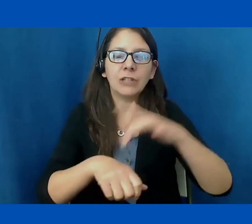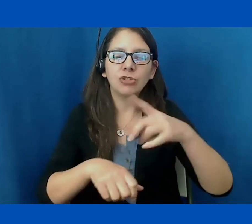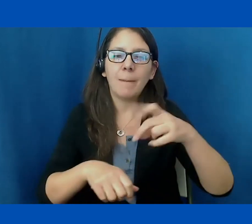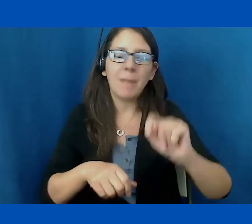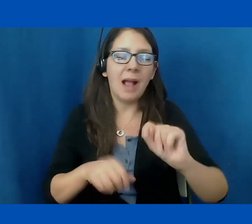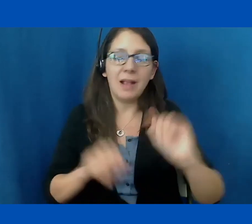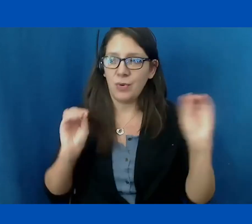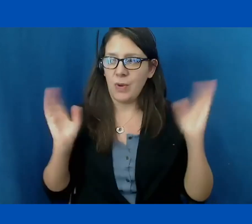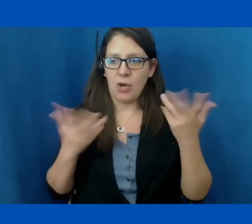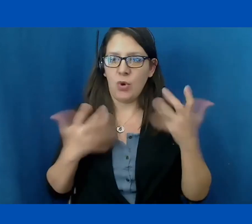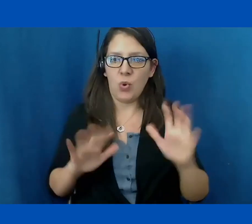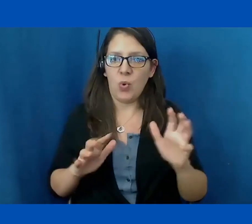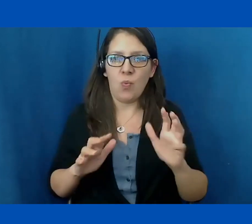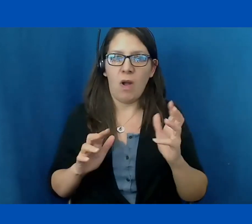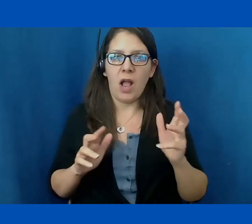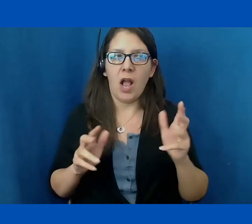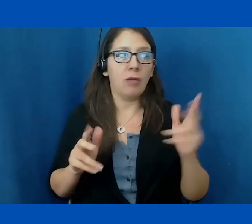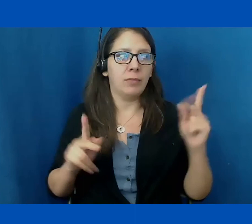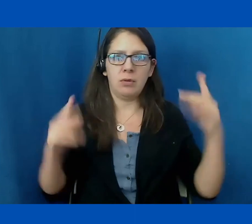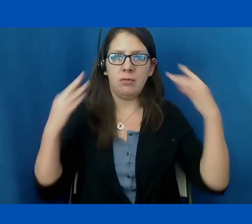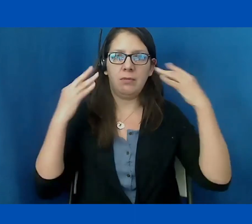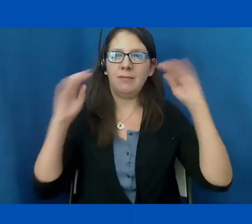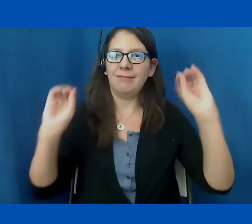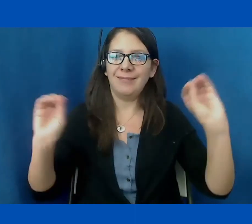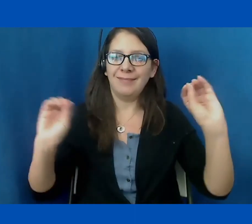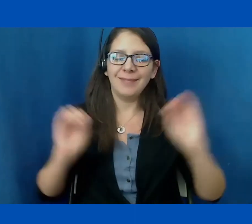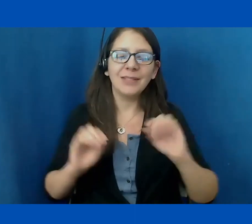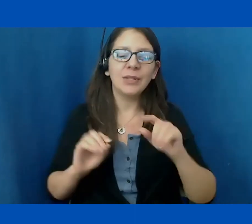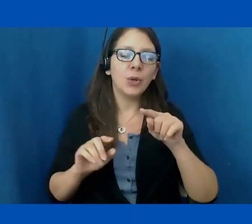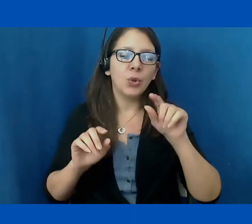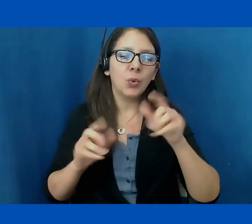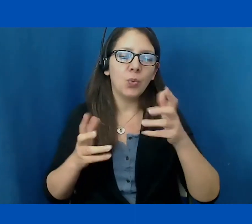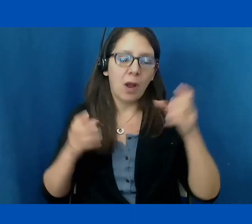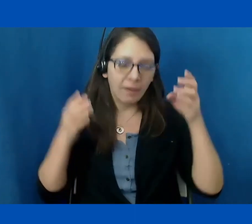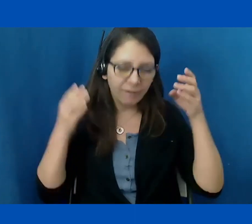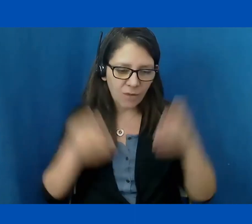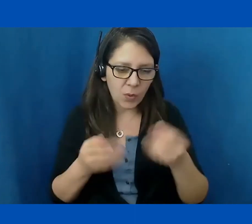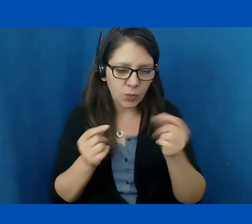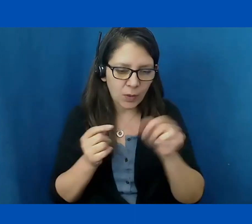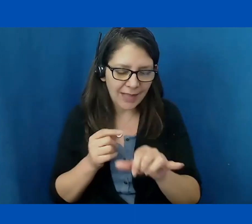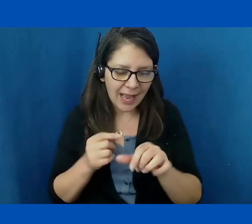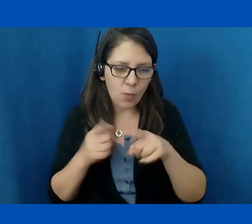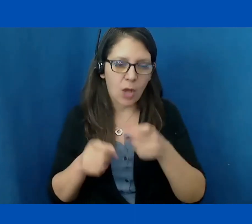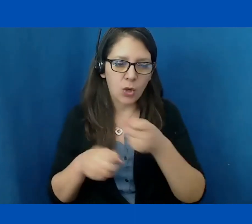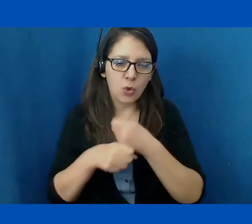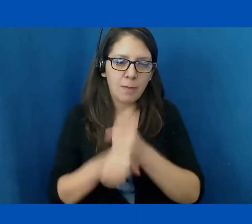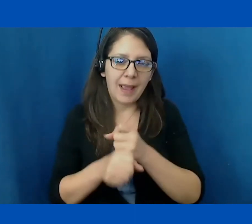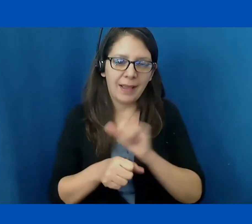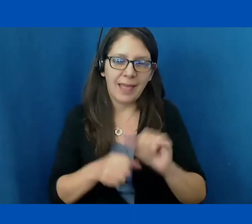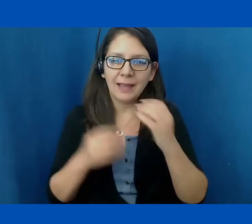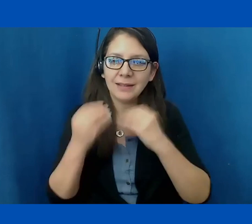you know, you want to be safe, and you can just focus on how it is while you're preparing that dish. You